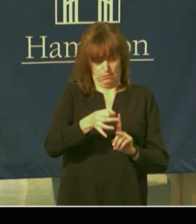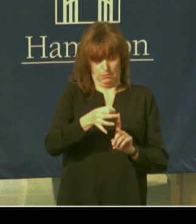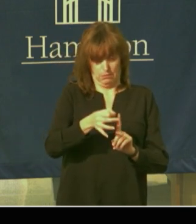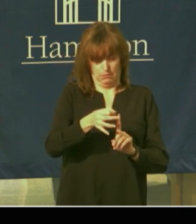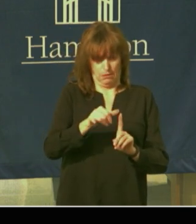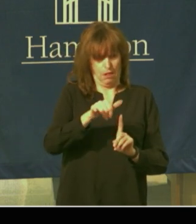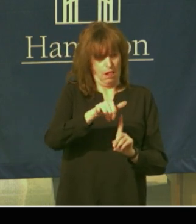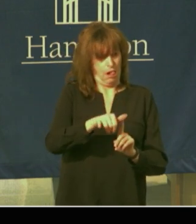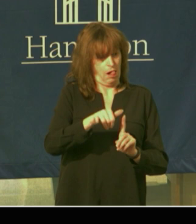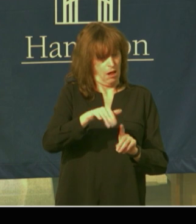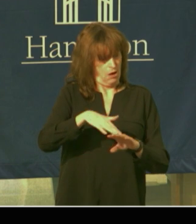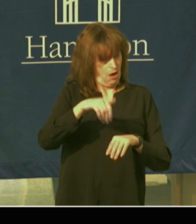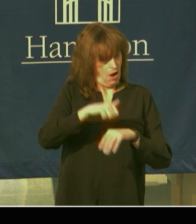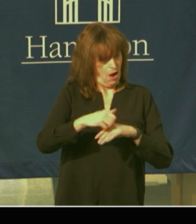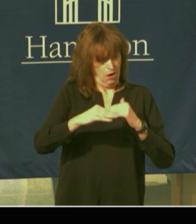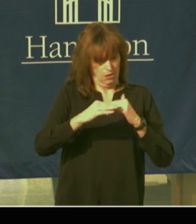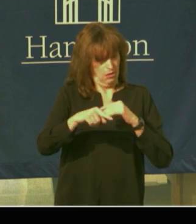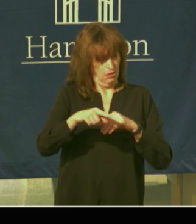to 9 days.